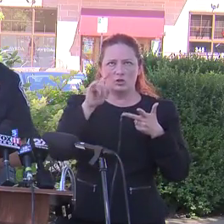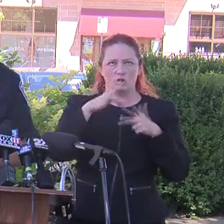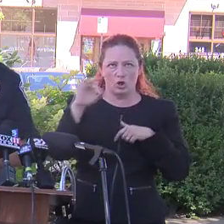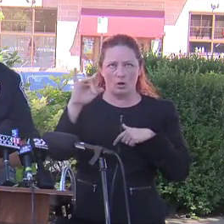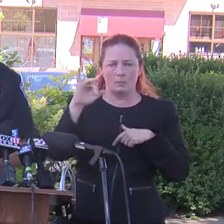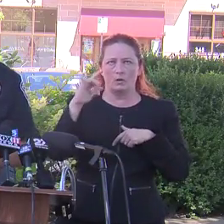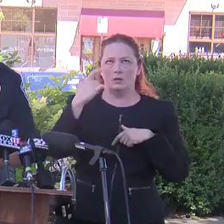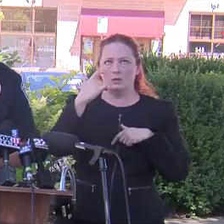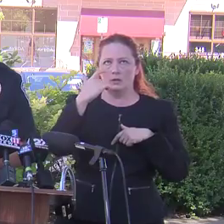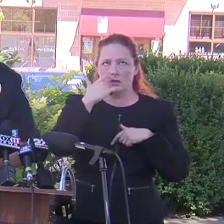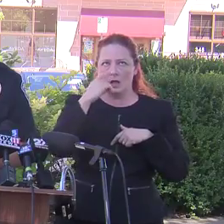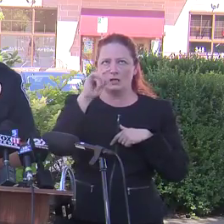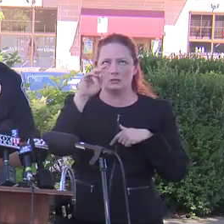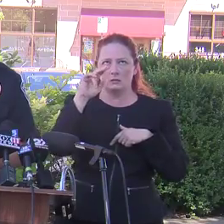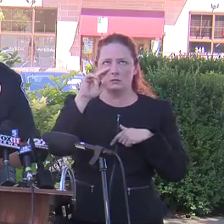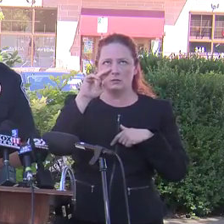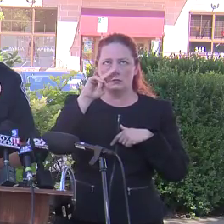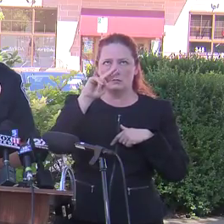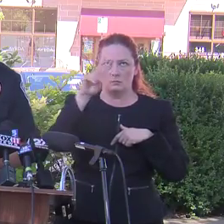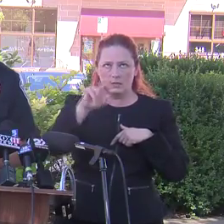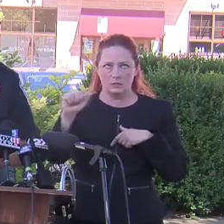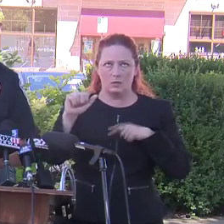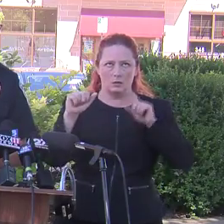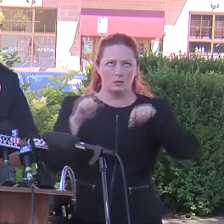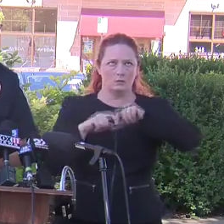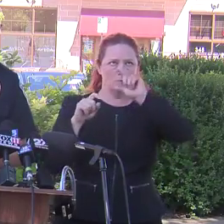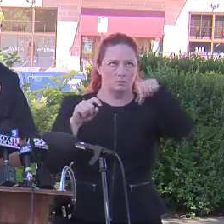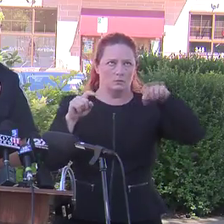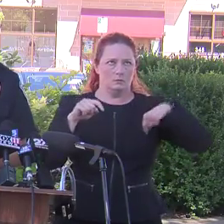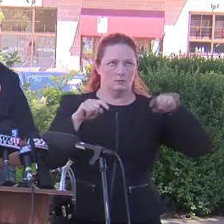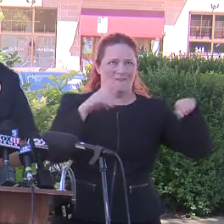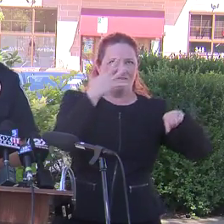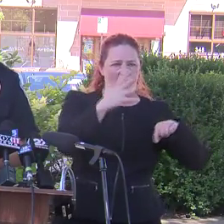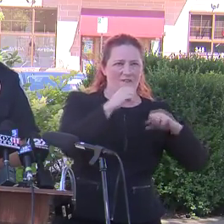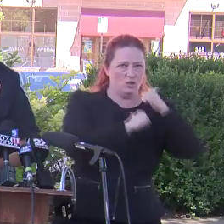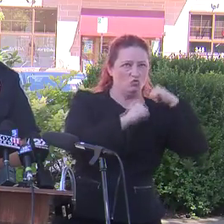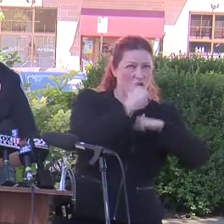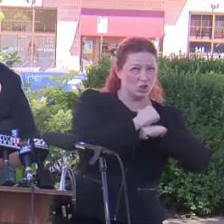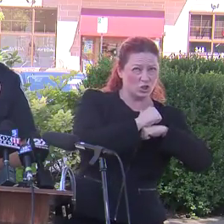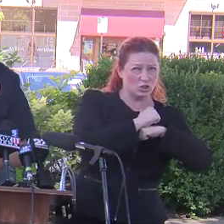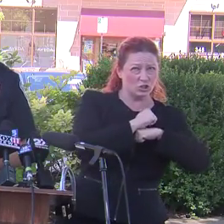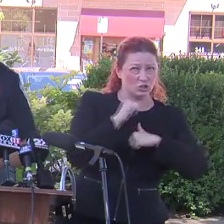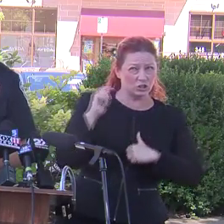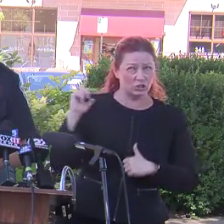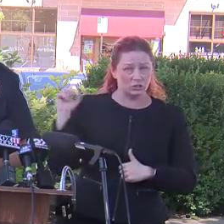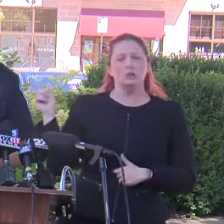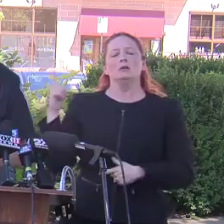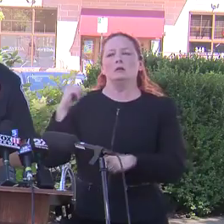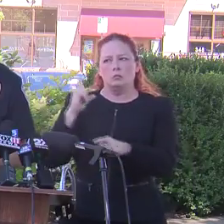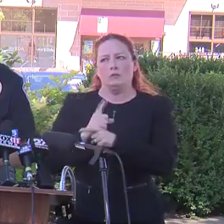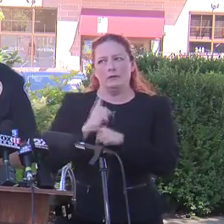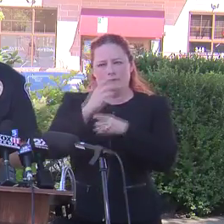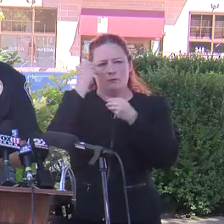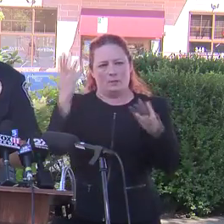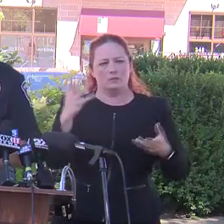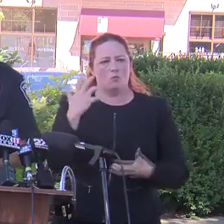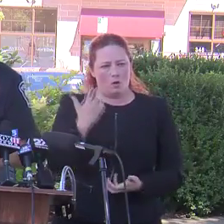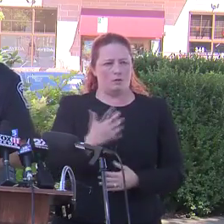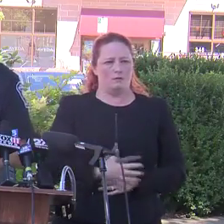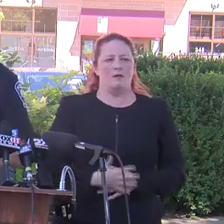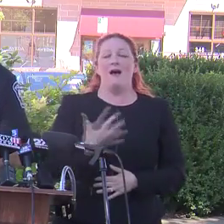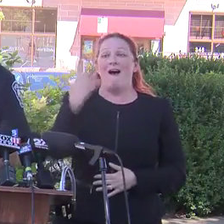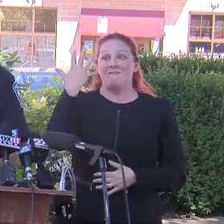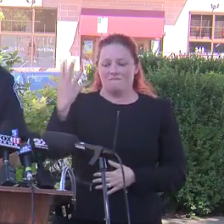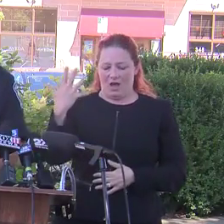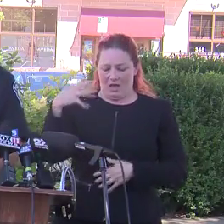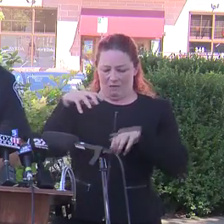5 structures, correct? I believe that's correct. Okay. Thank you. That's I want to make sure we get the correct information here. So I appreciate you